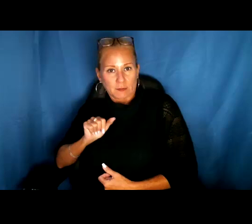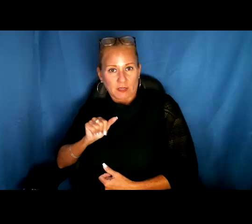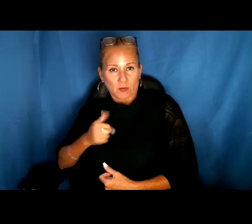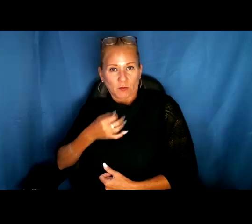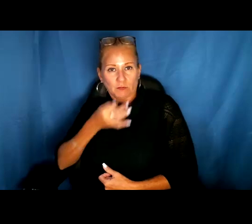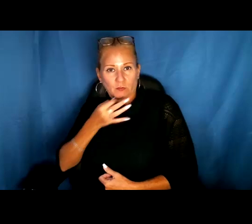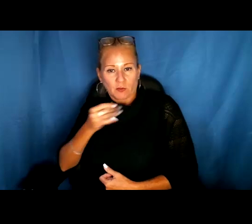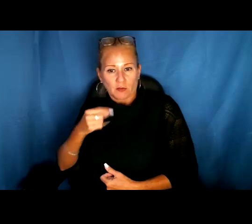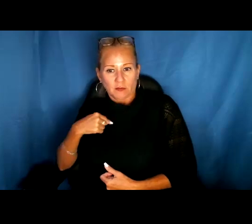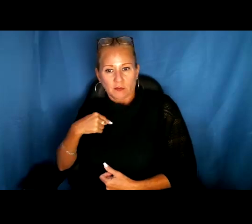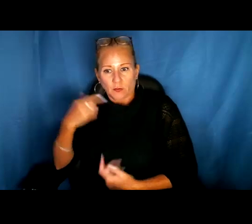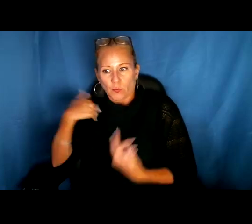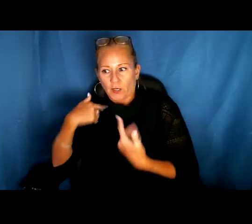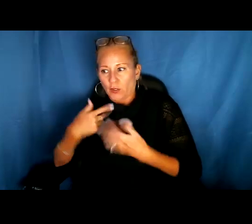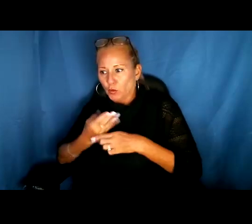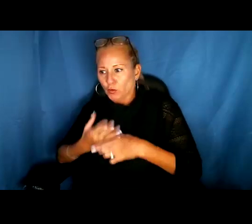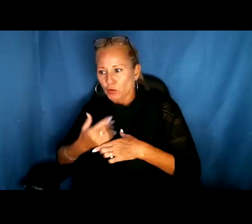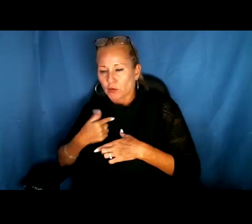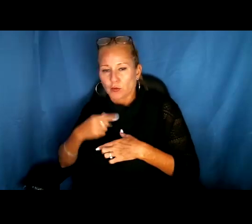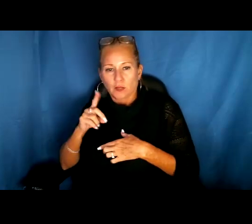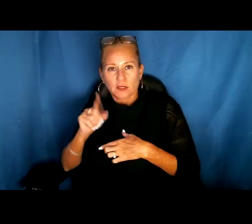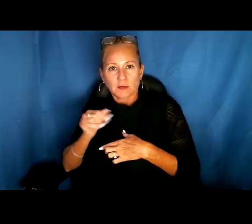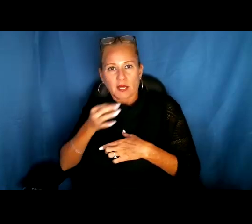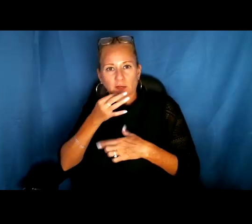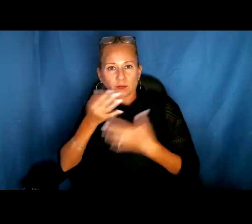the users of the service. We are the disability